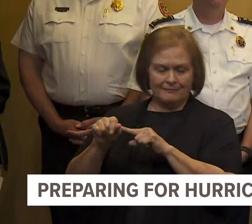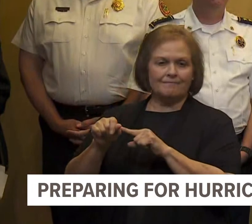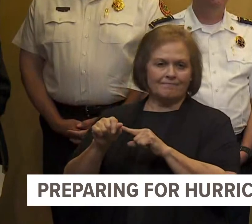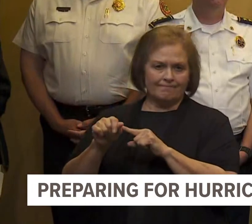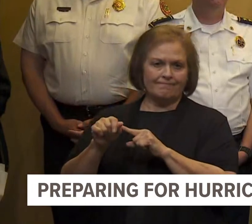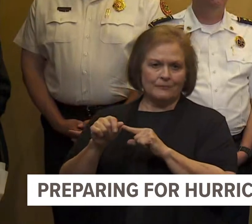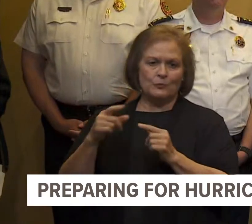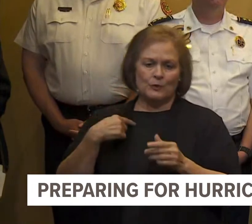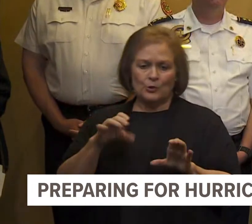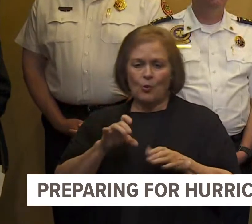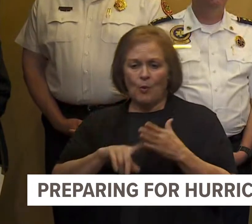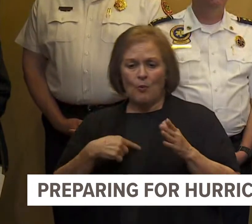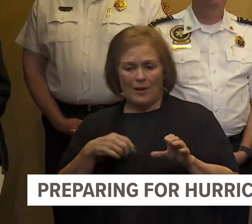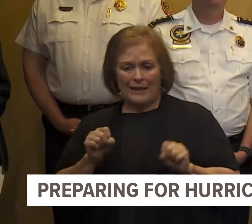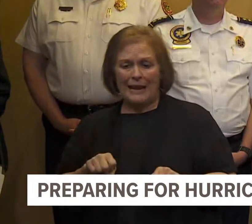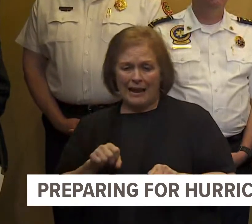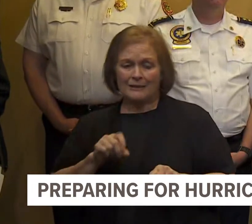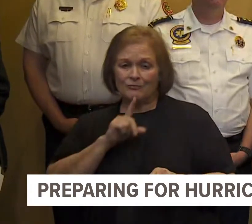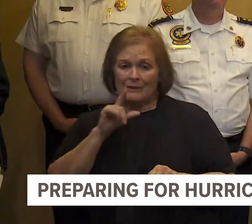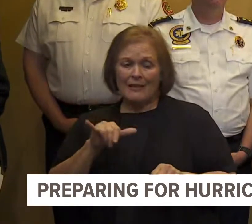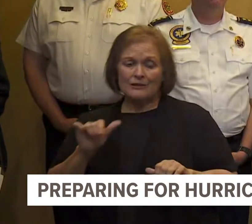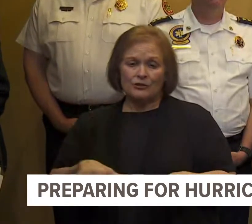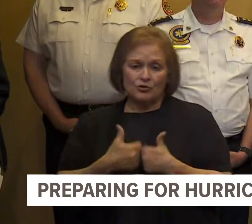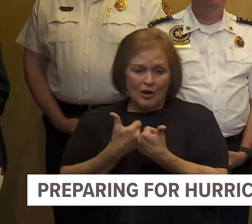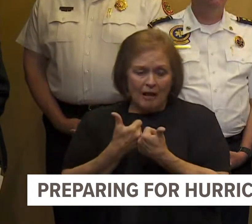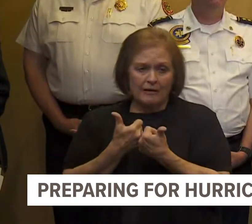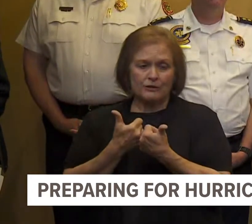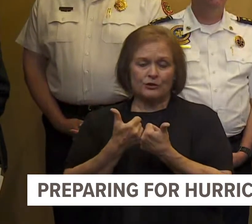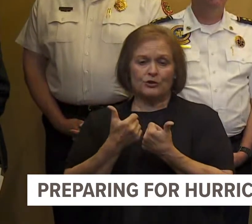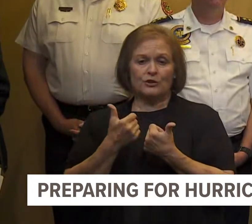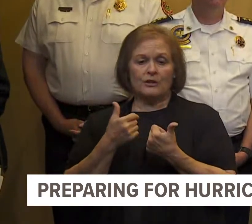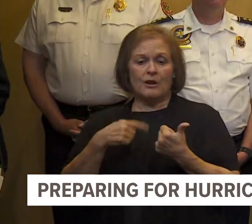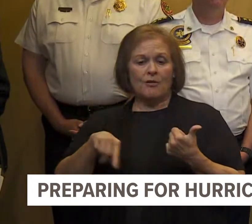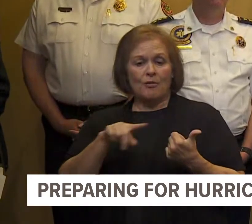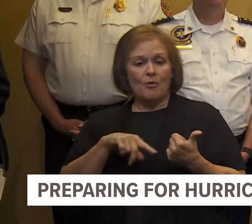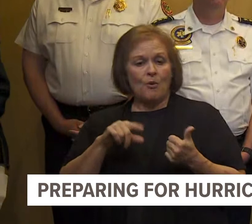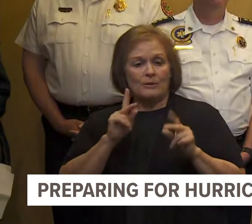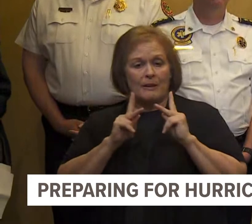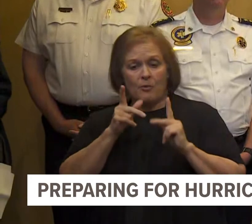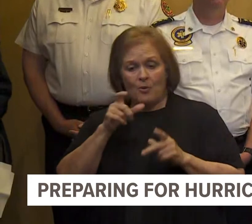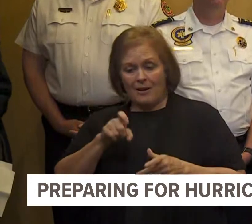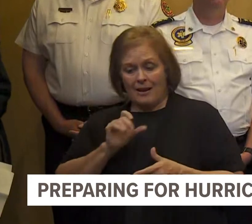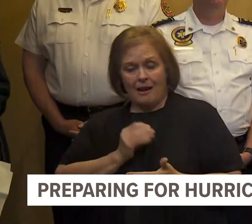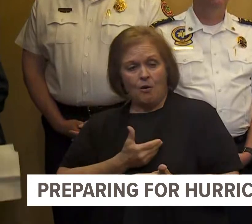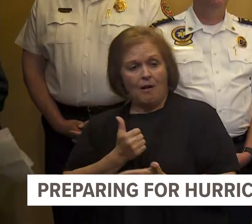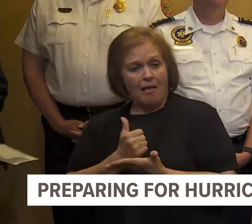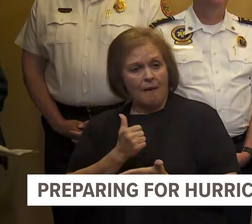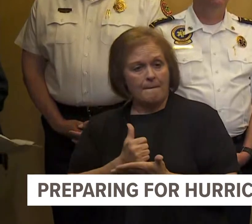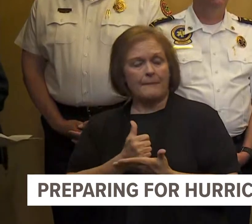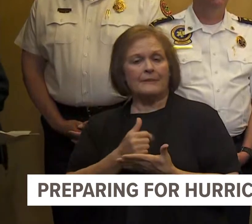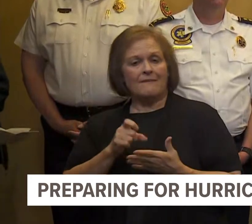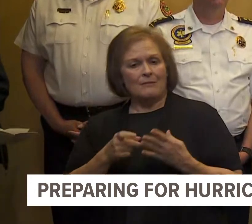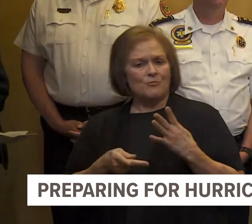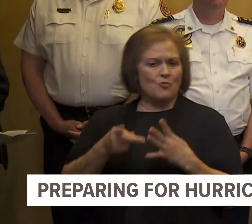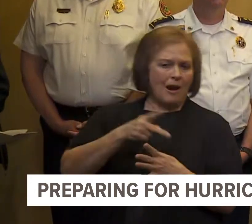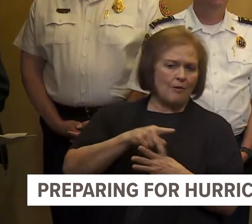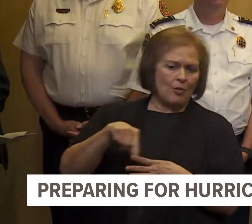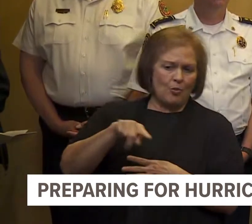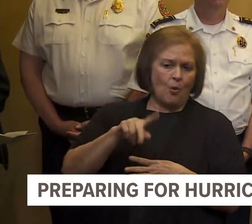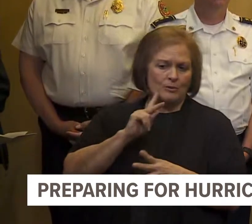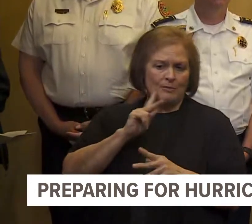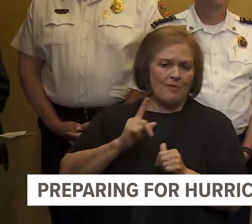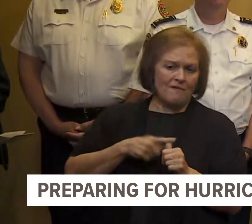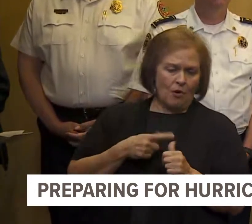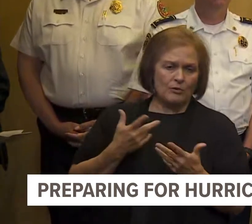it's a challenge to bring these people that need our assistance and prioritize them, and that's what